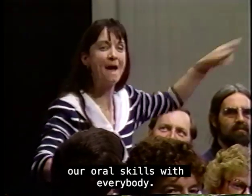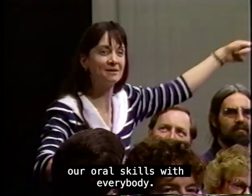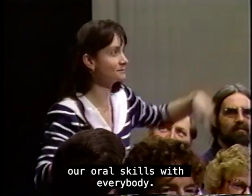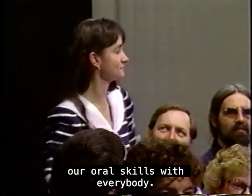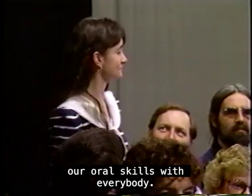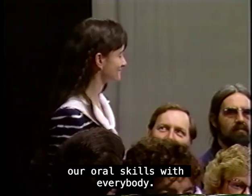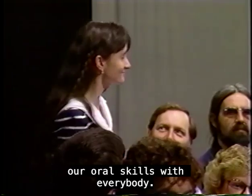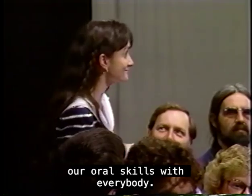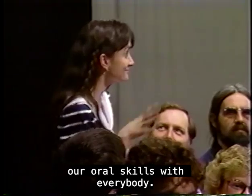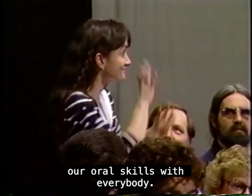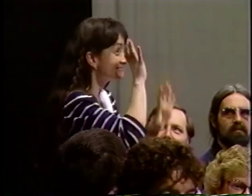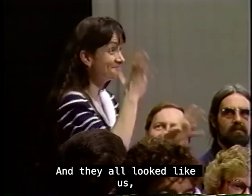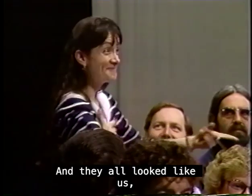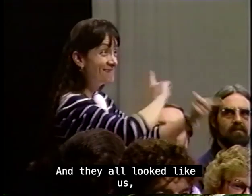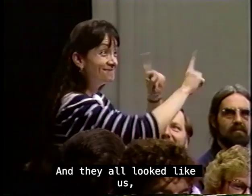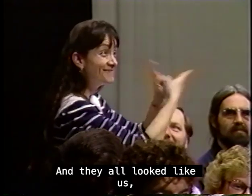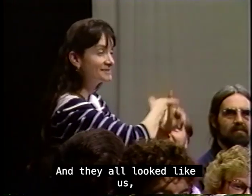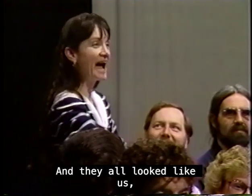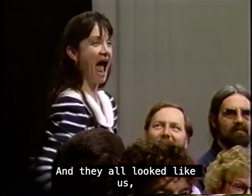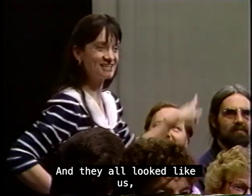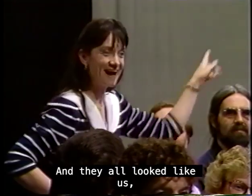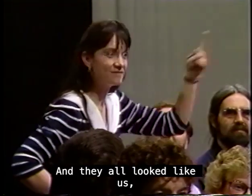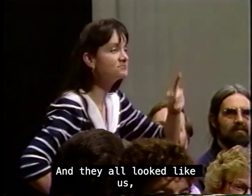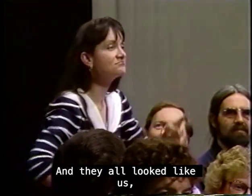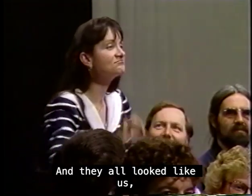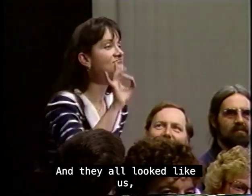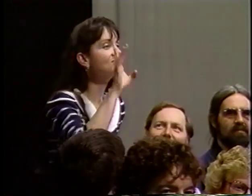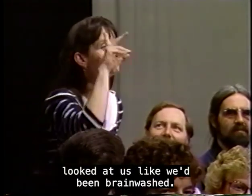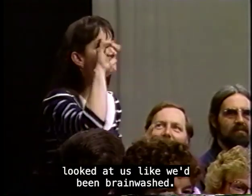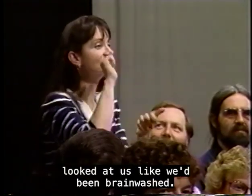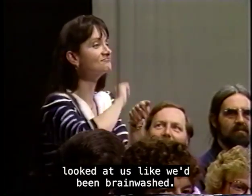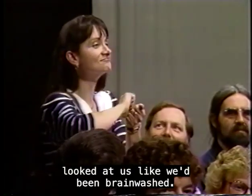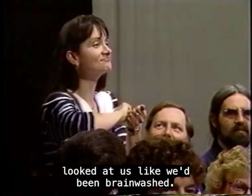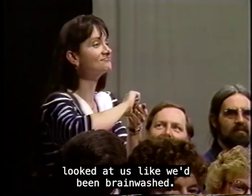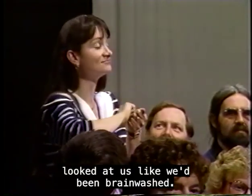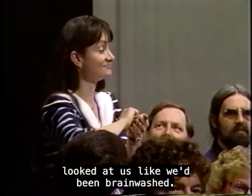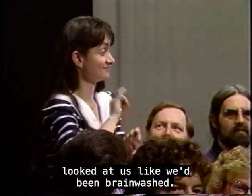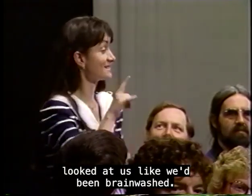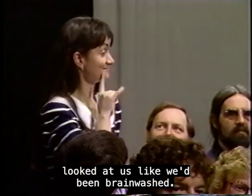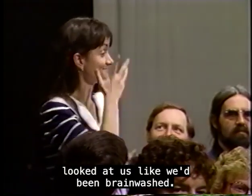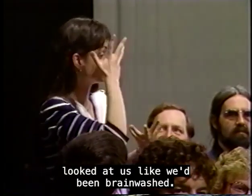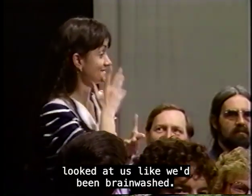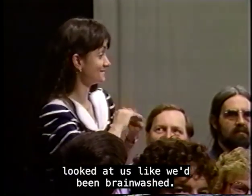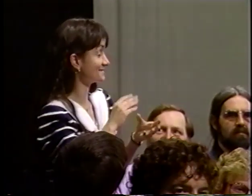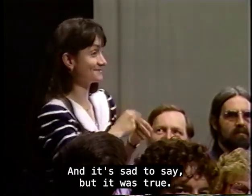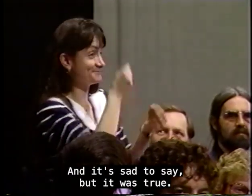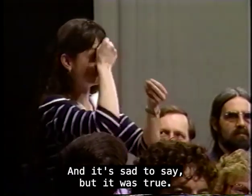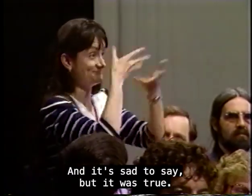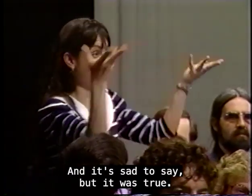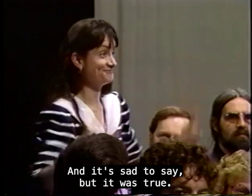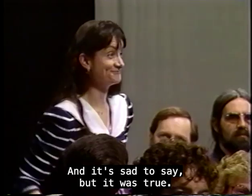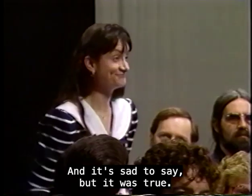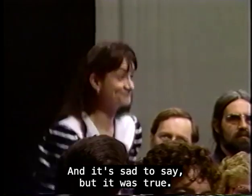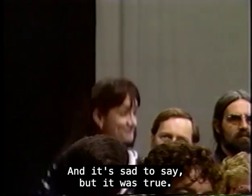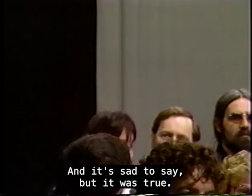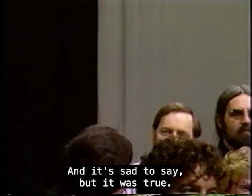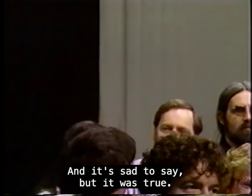oral skills with everybody. And they all looked like us, like our friends looked at us like we'd been brainwashed. And it's sad to say, but it was true.